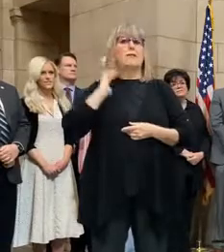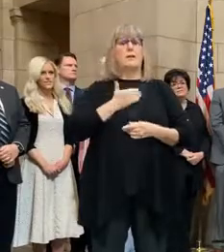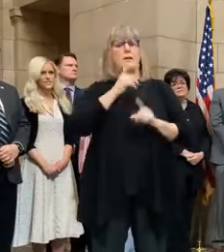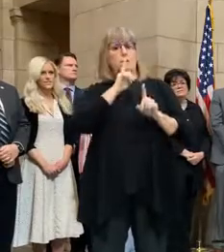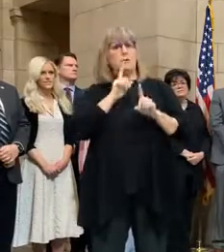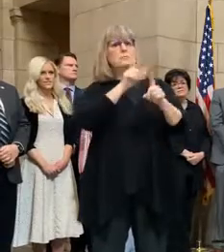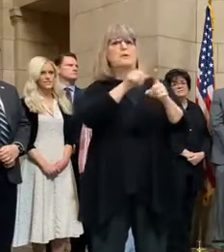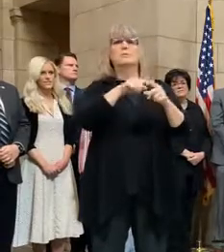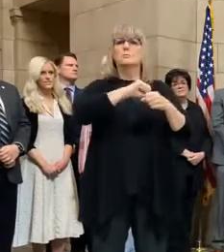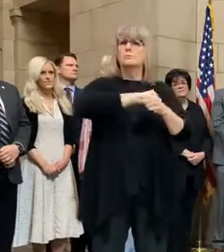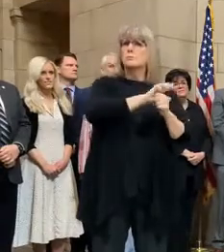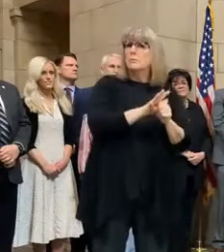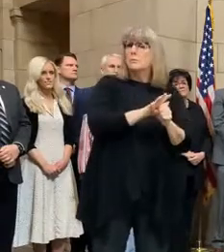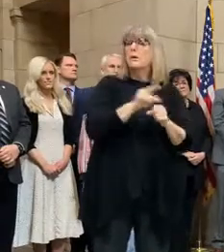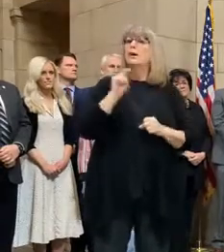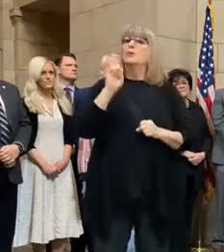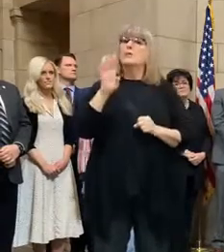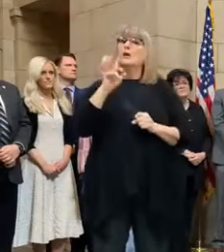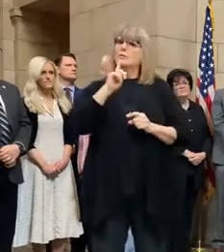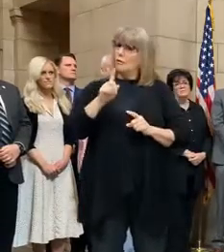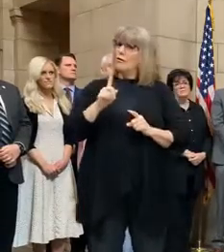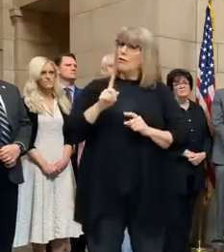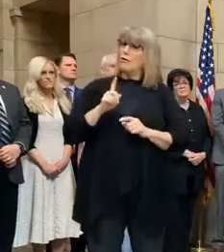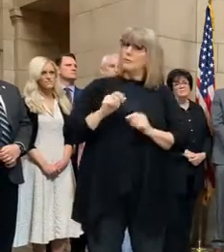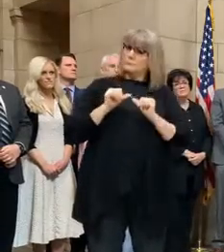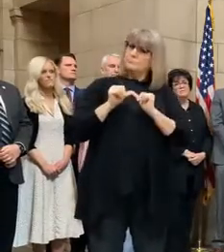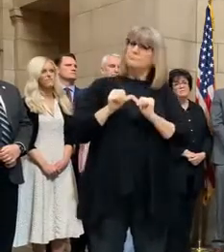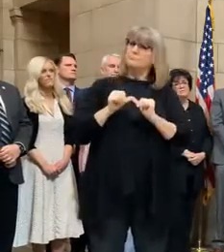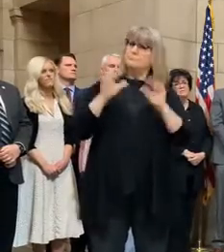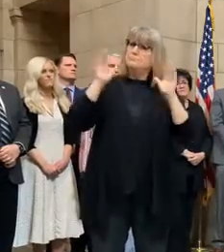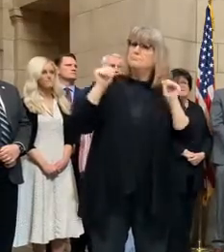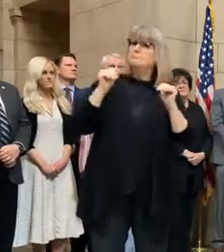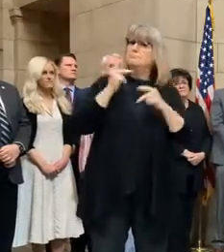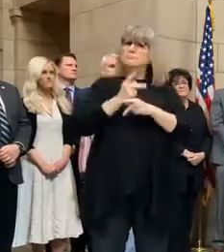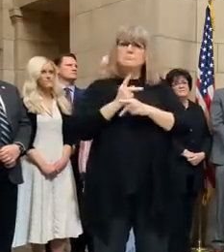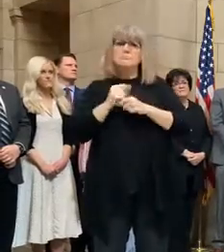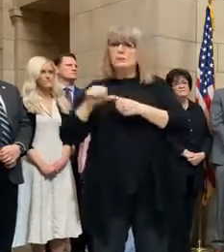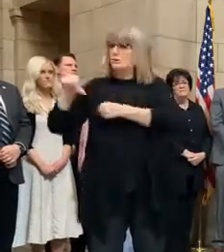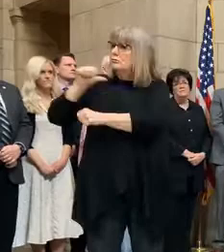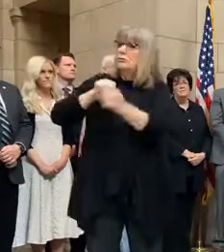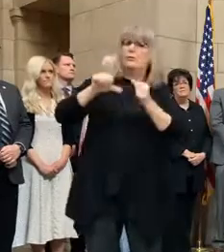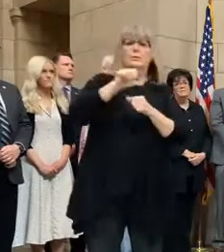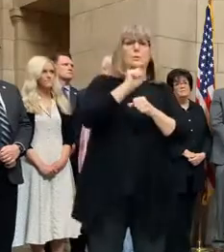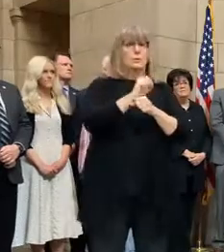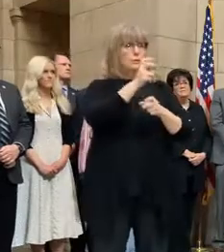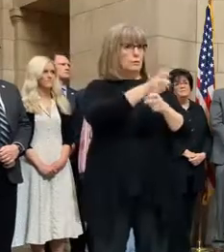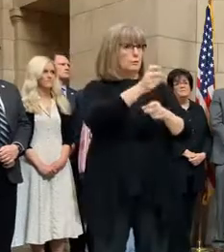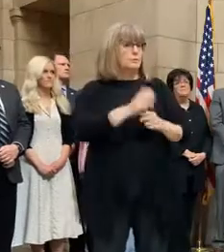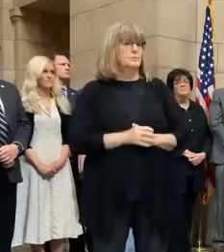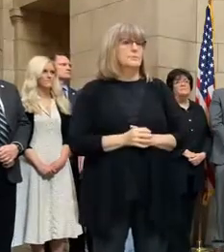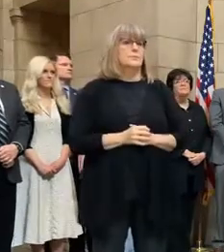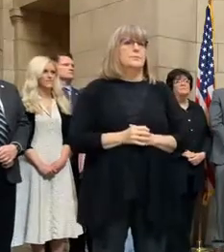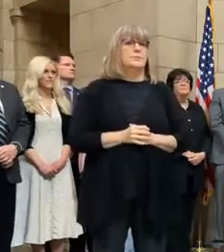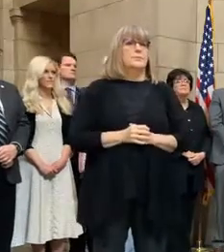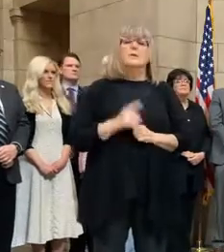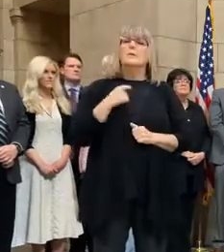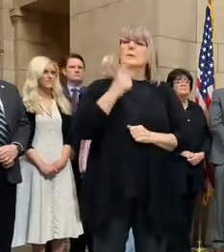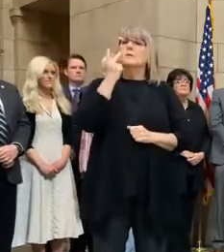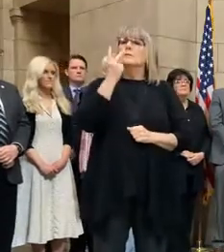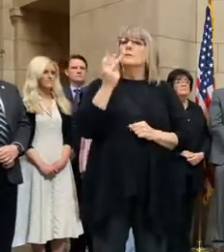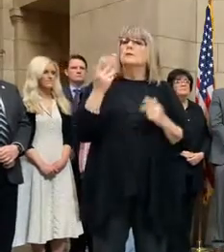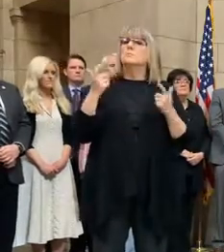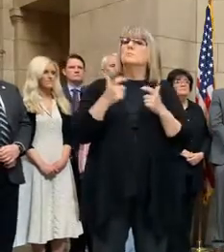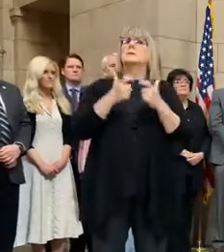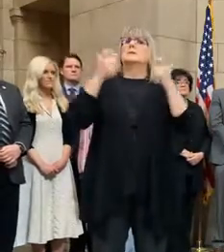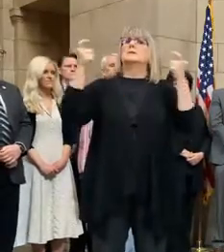here. Nebraskans are resilient. They take care of their neighbors, and they work hard. And because of that, we have seen phenomenal